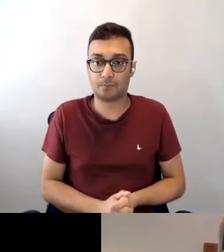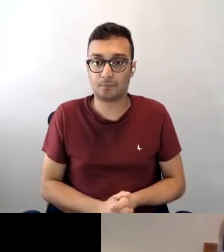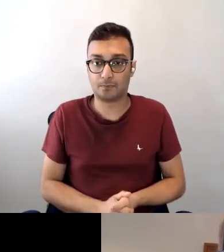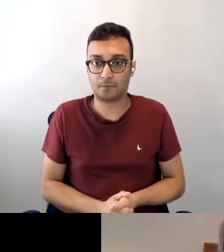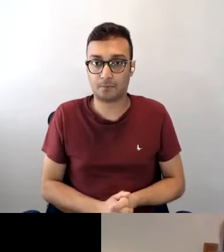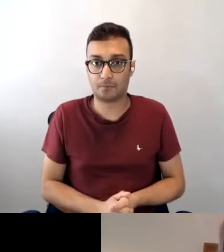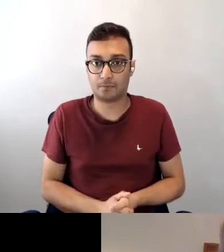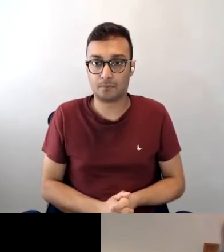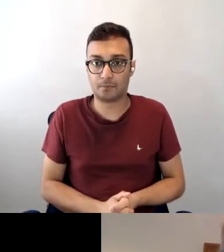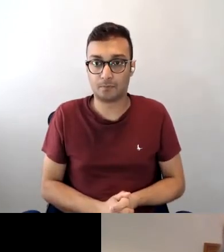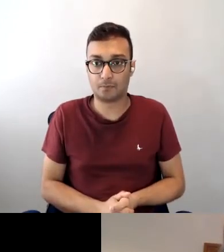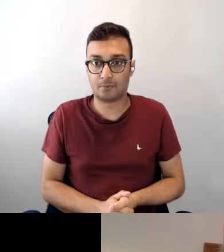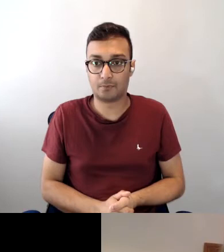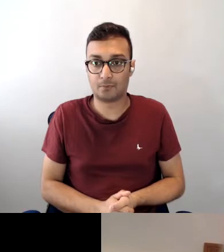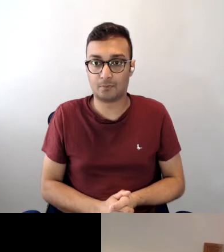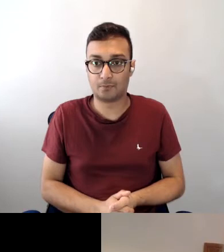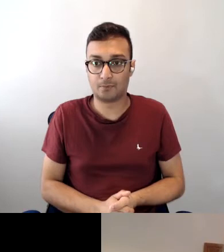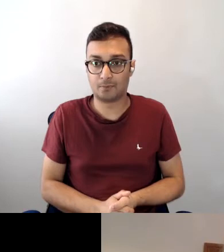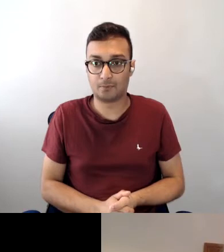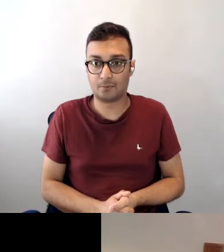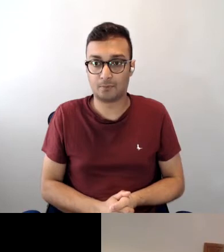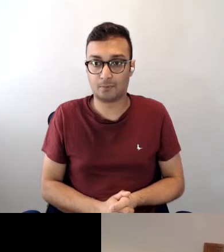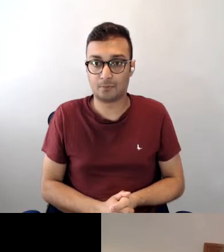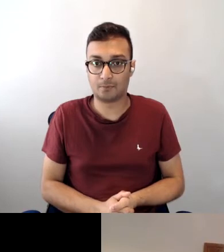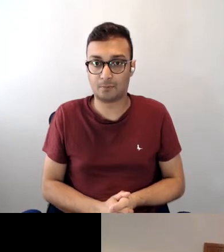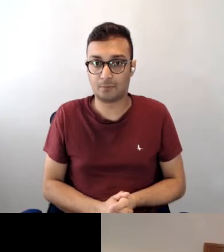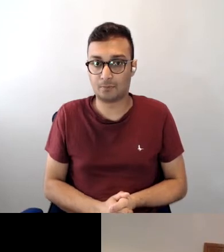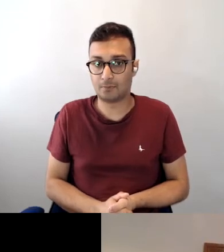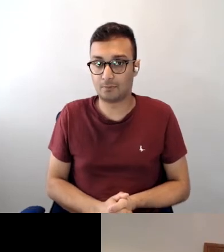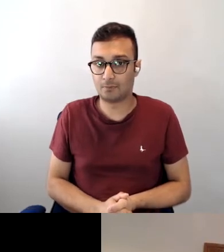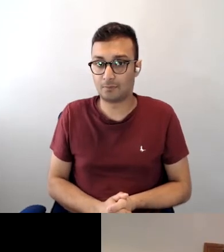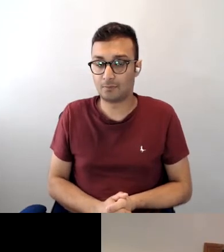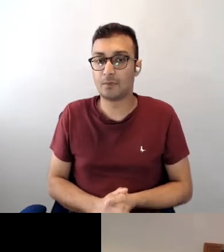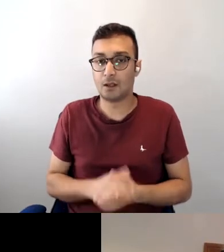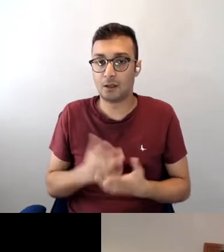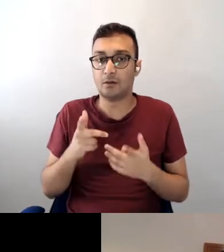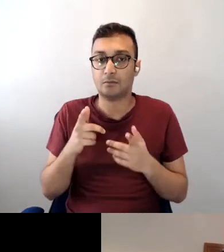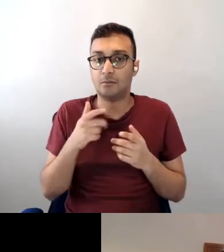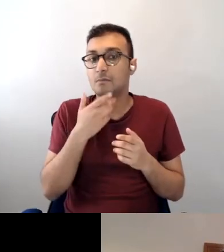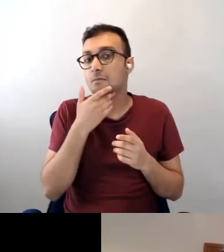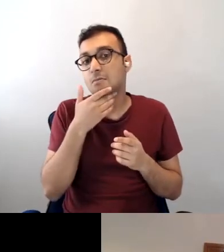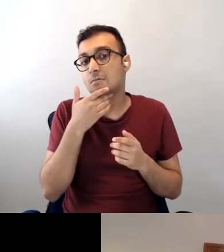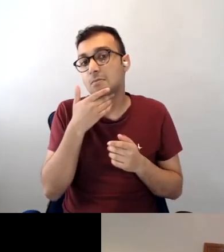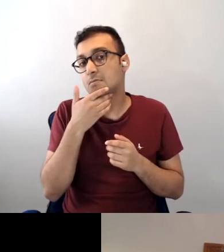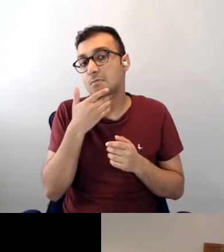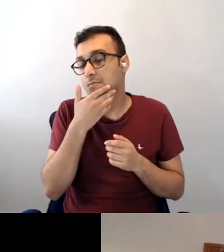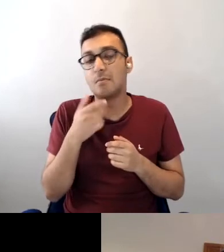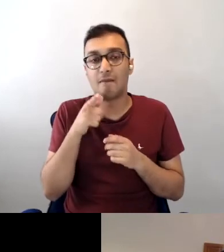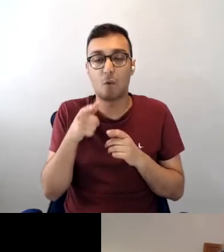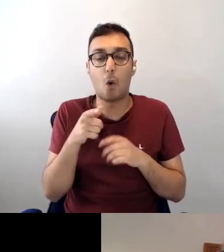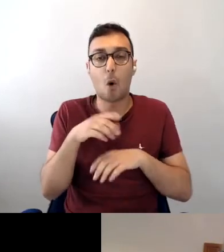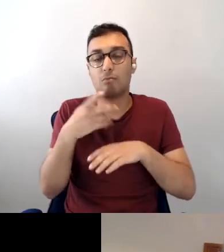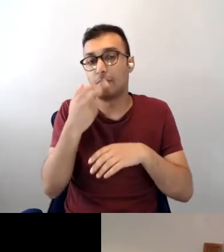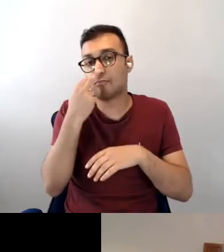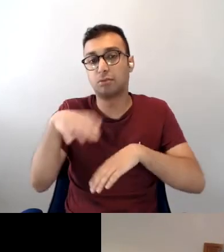P&O, sorry, orthotics and prosthetics professionals. Previously we had only in diploma. Now we are